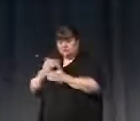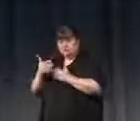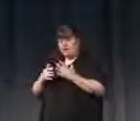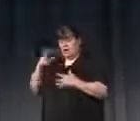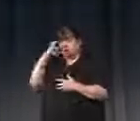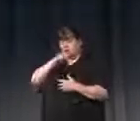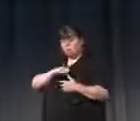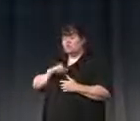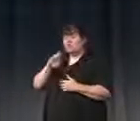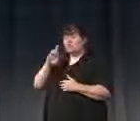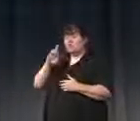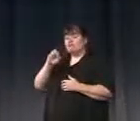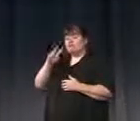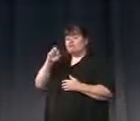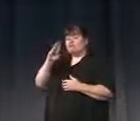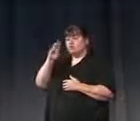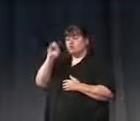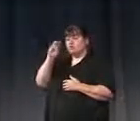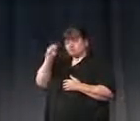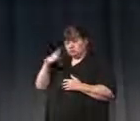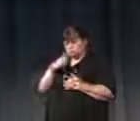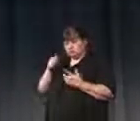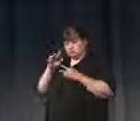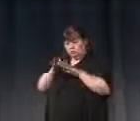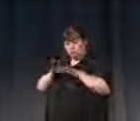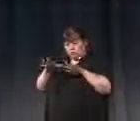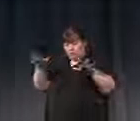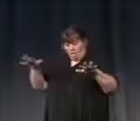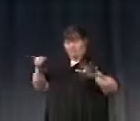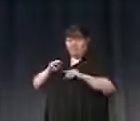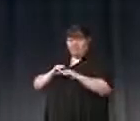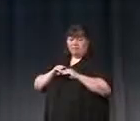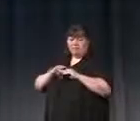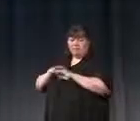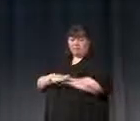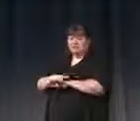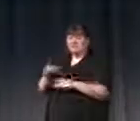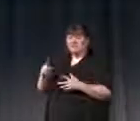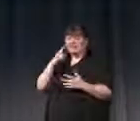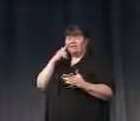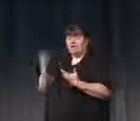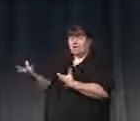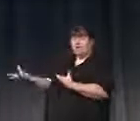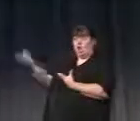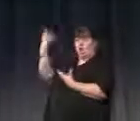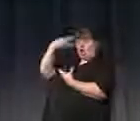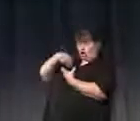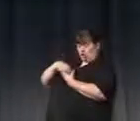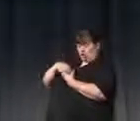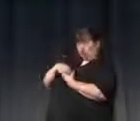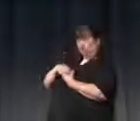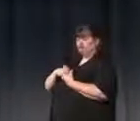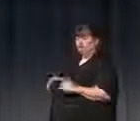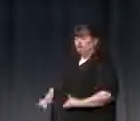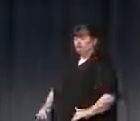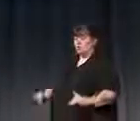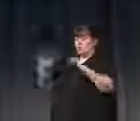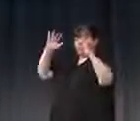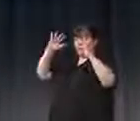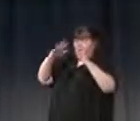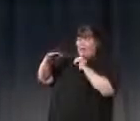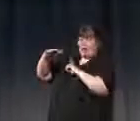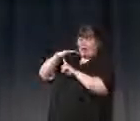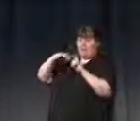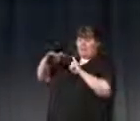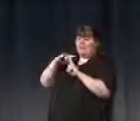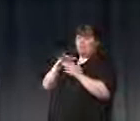about reverberation in order to deal with its effects. And we think this is either learned from experience, so you grow up in environments that have lots of